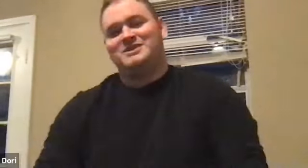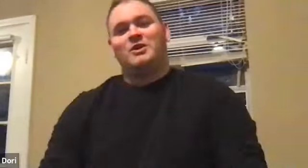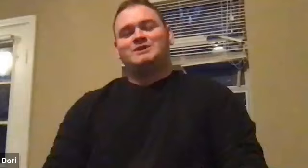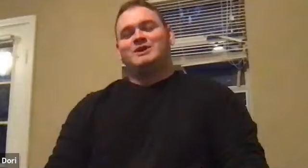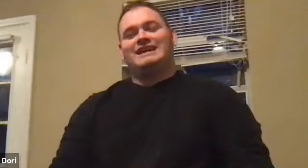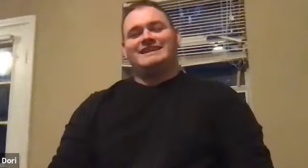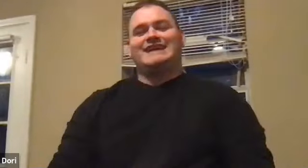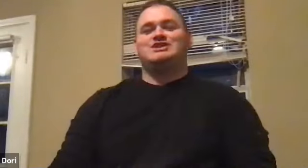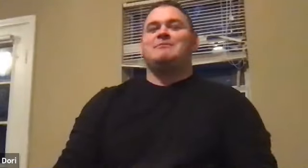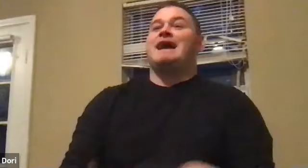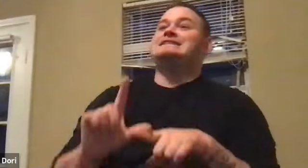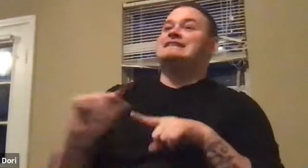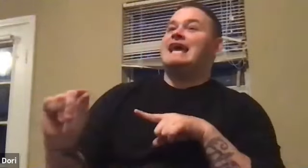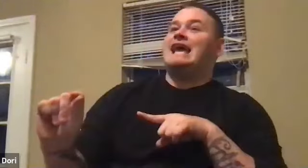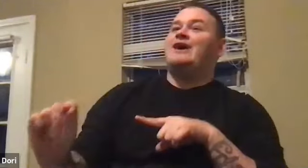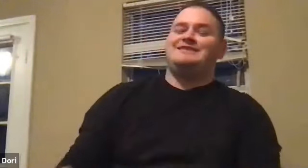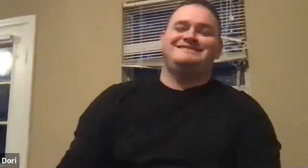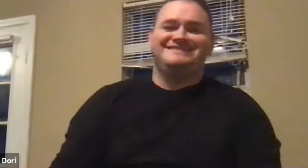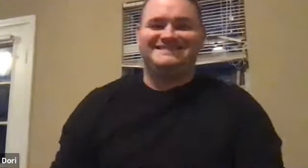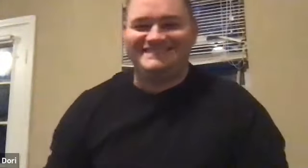Nope, too late. That ship has sailed.